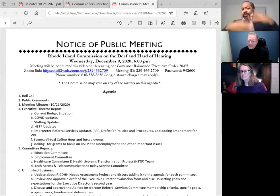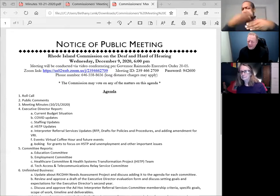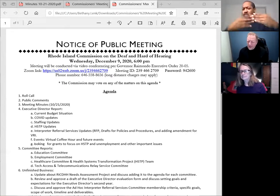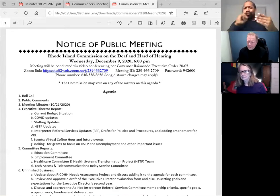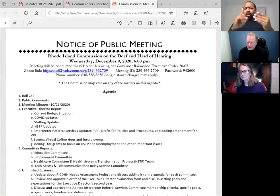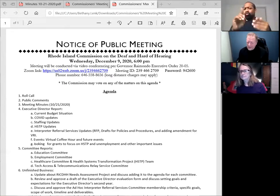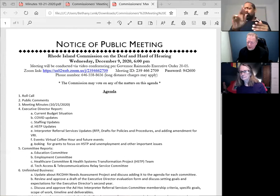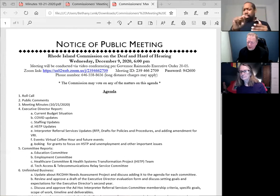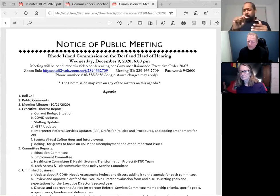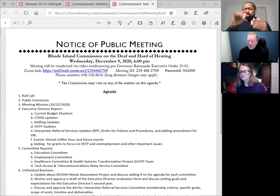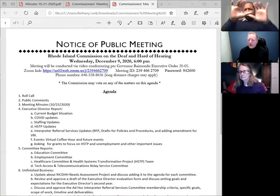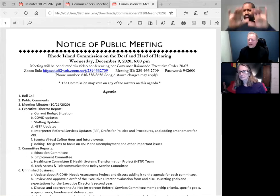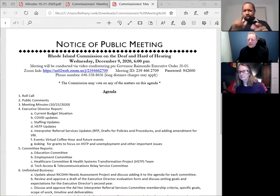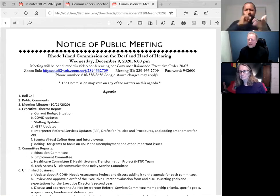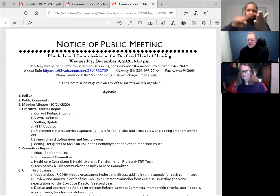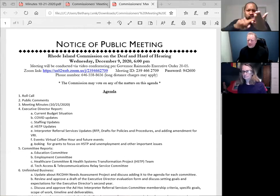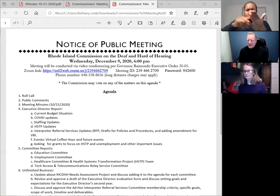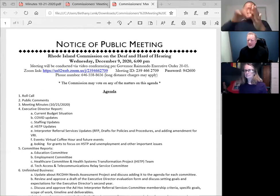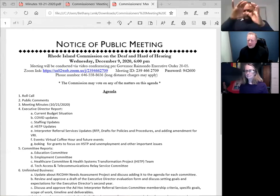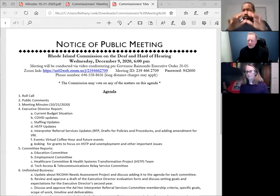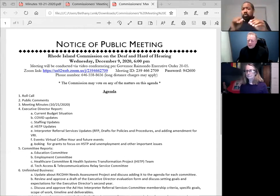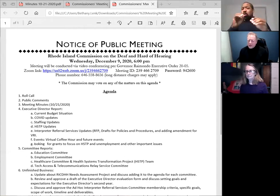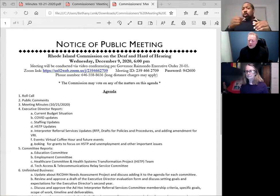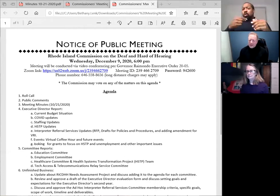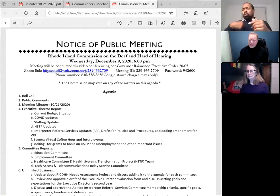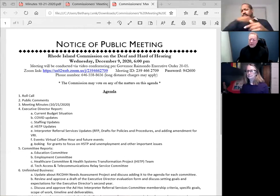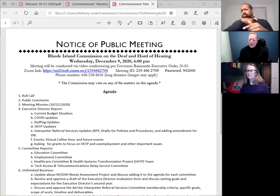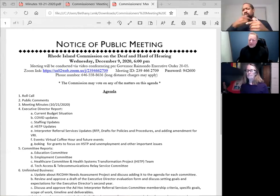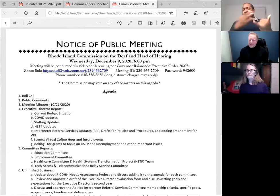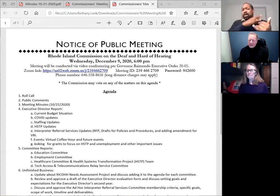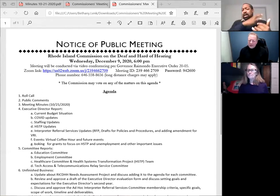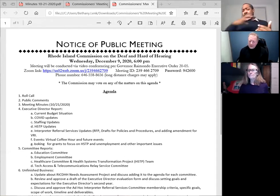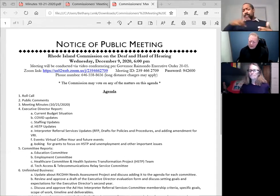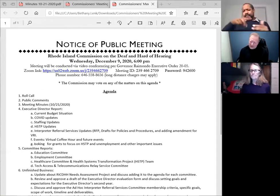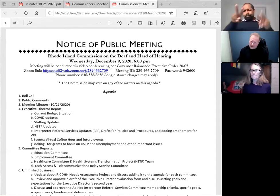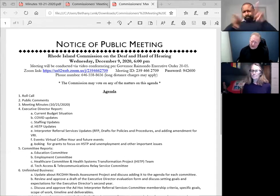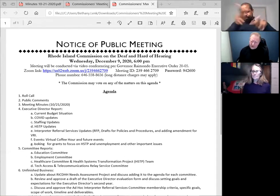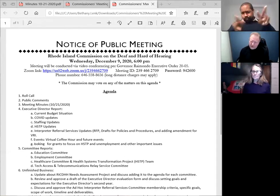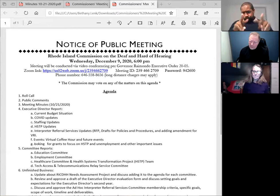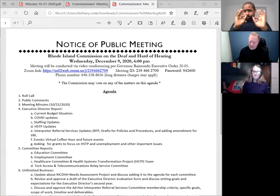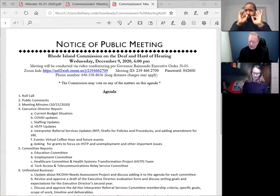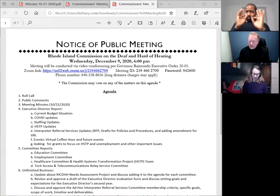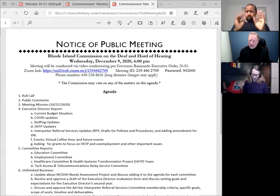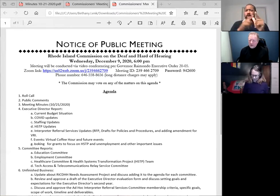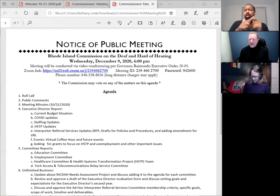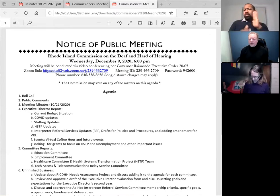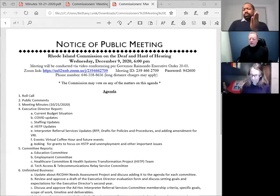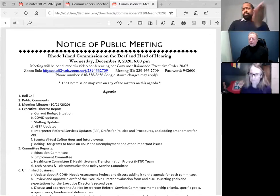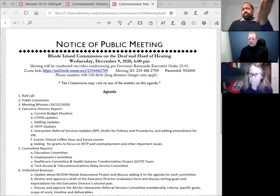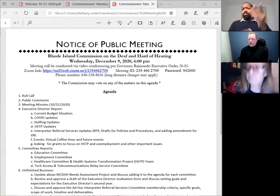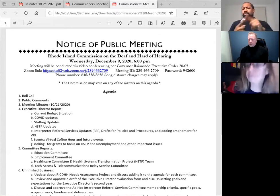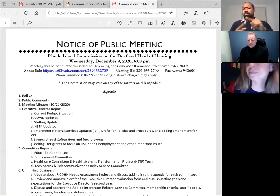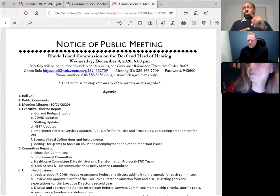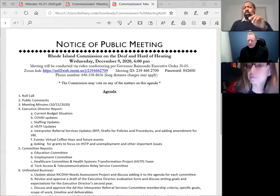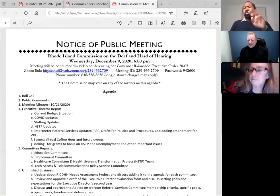that's in development. So, I want to thank Bethany for that, because she made sure that that went out with that interest that we were concerned of having the